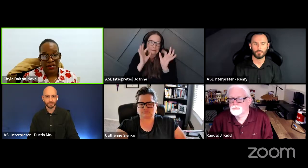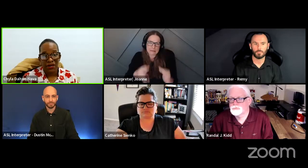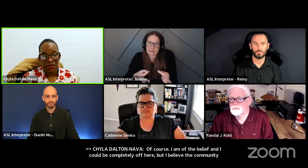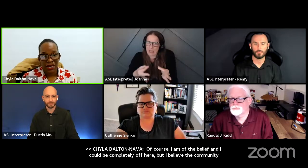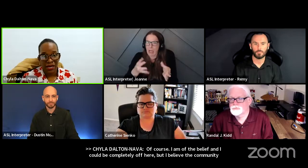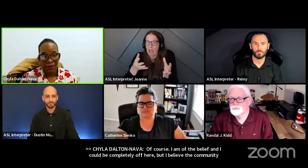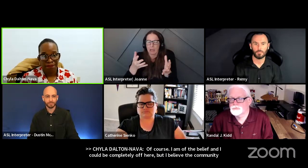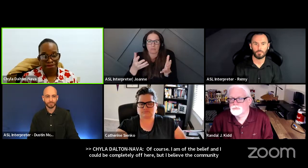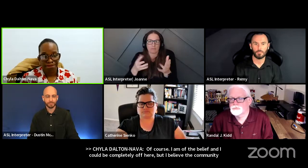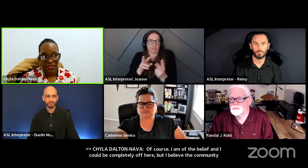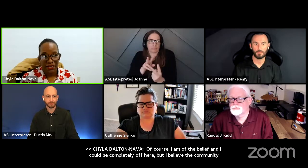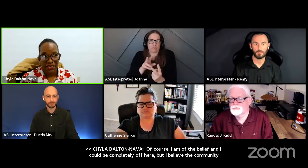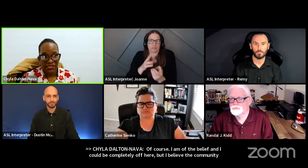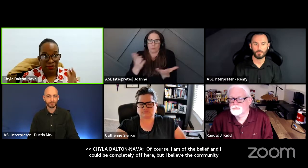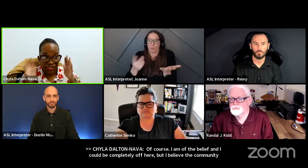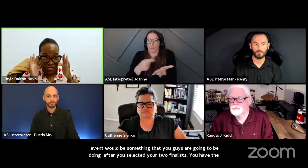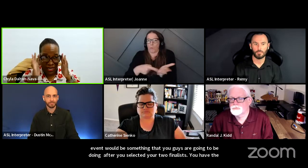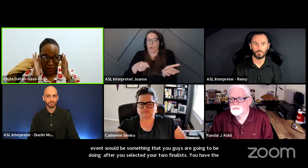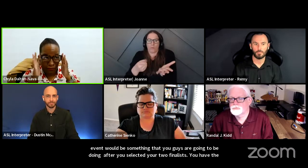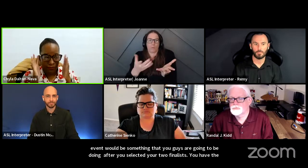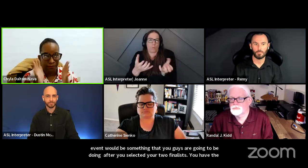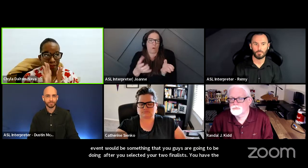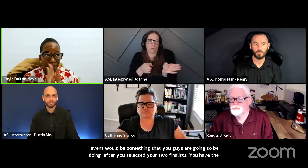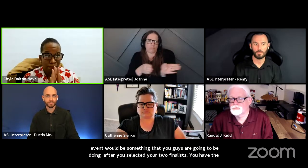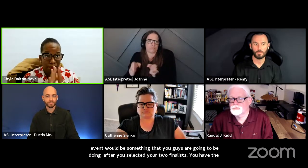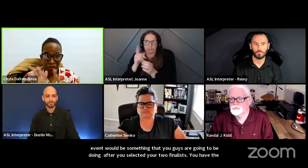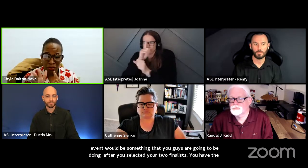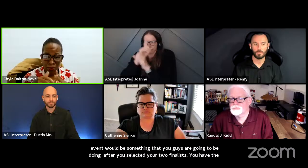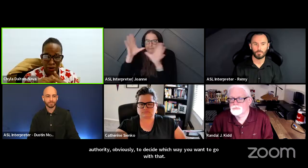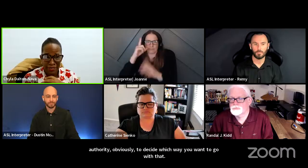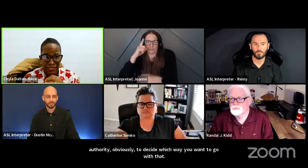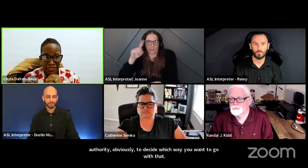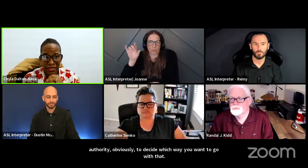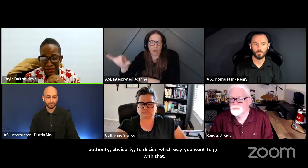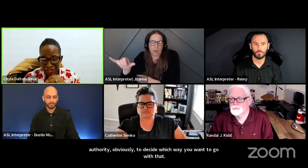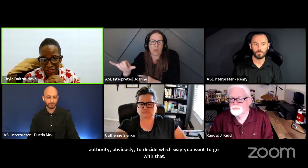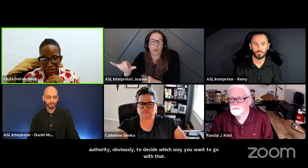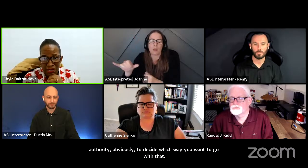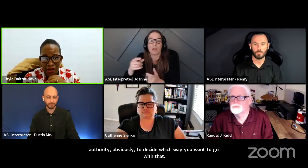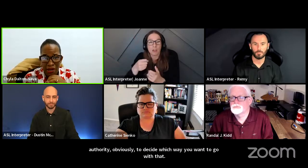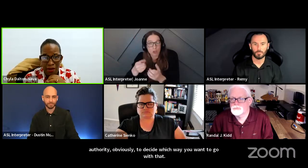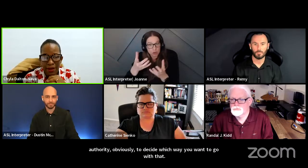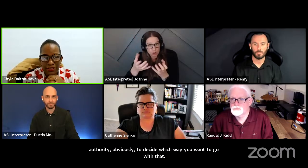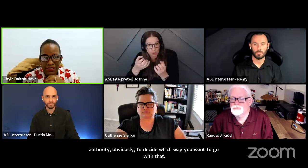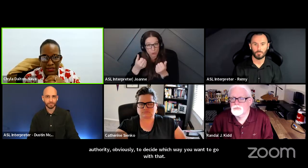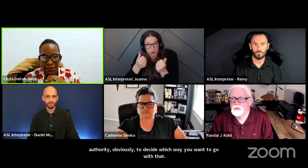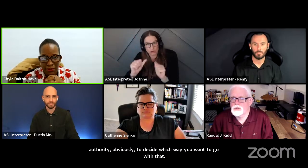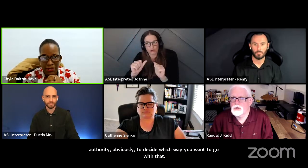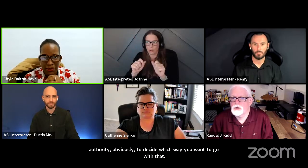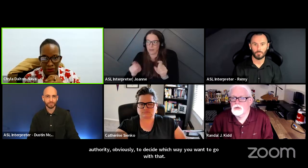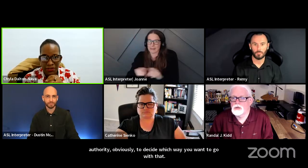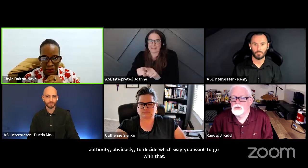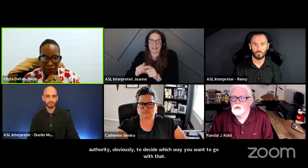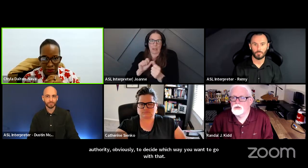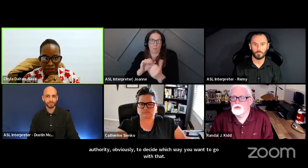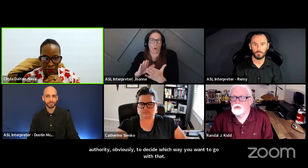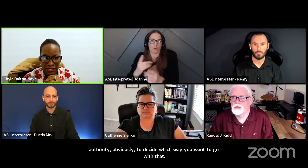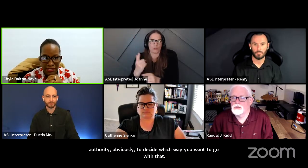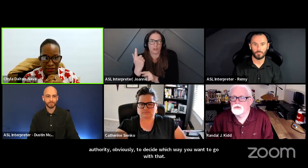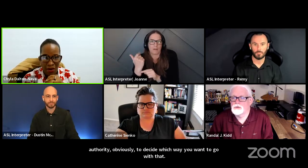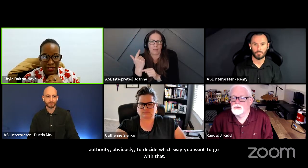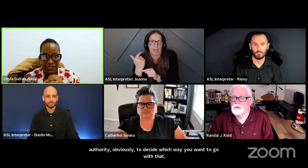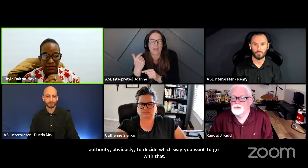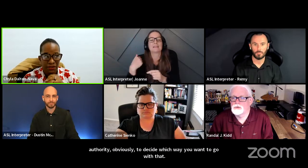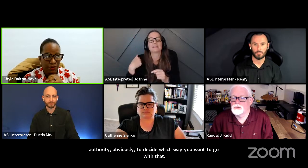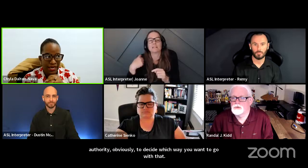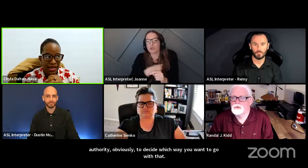But if we are attempting to kind of mirror what we did last year, that was a setup that we used, that it